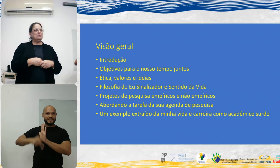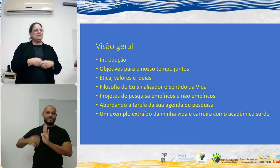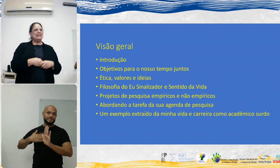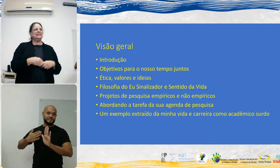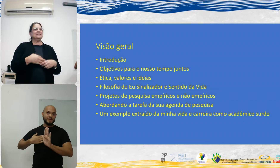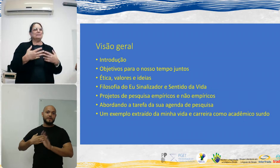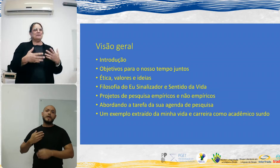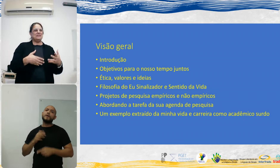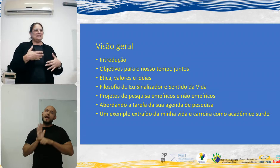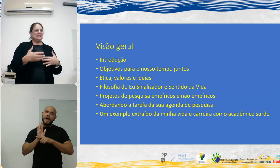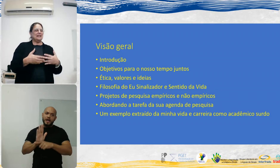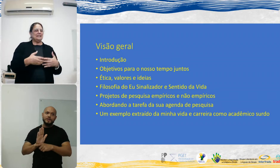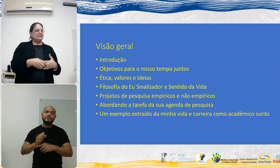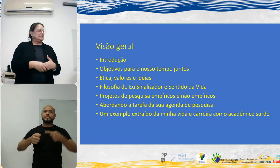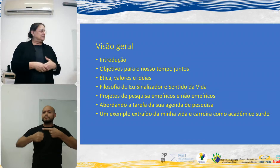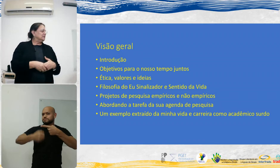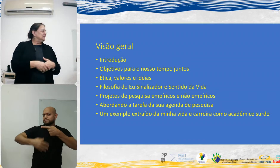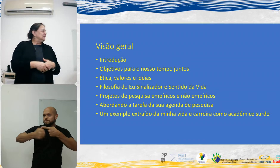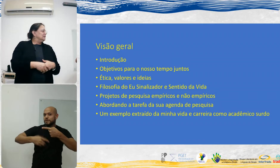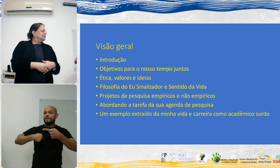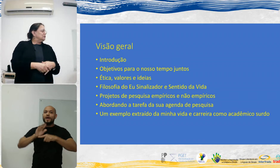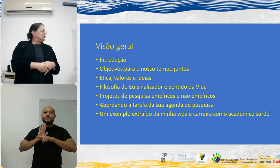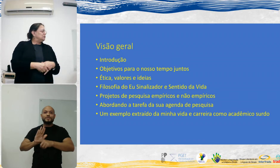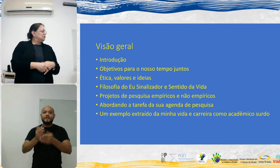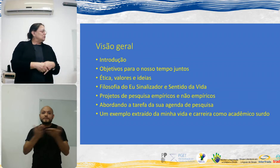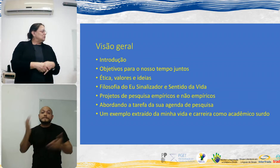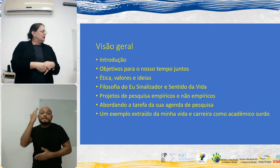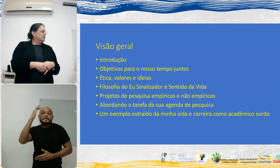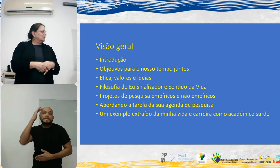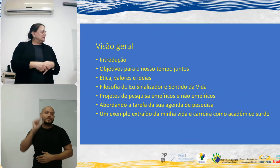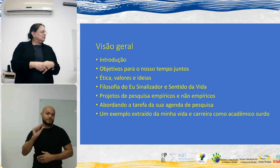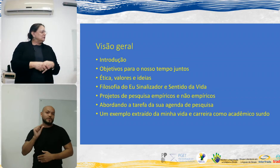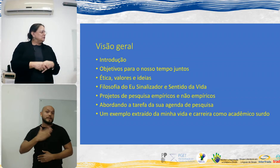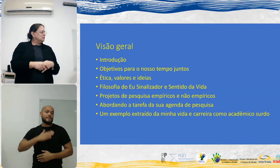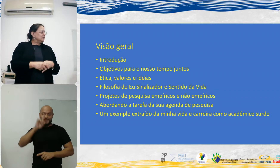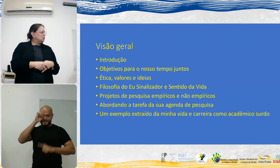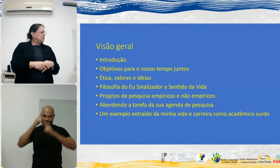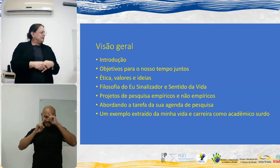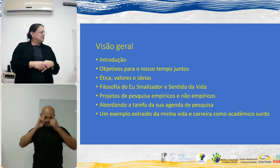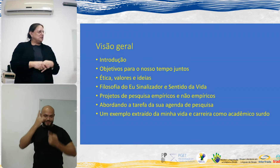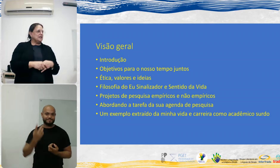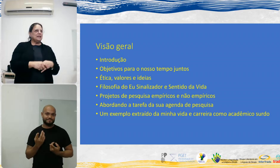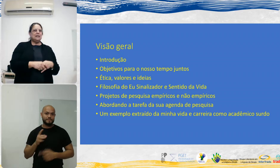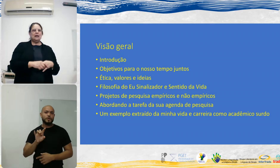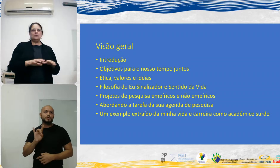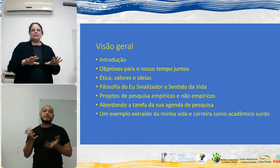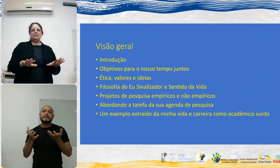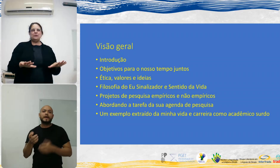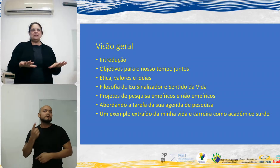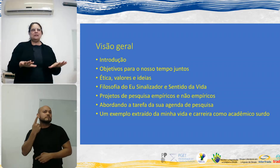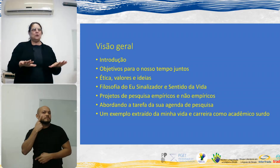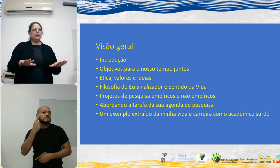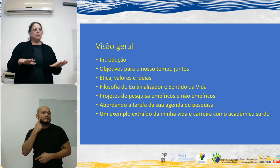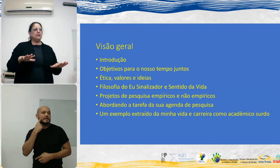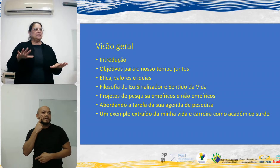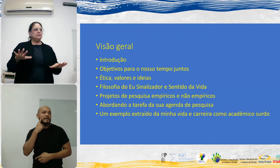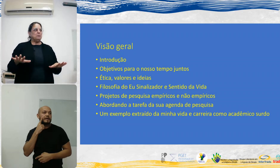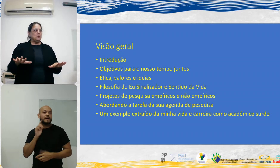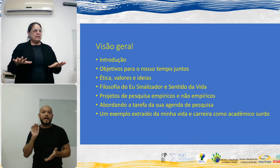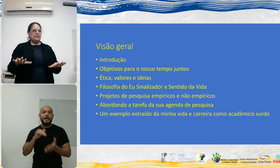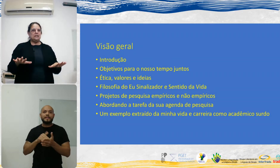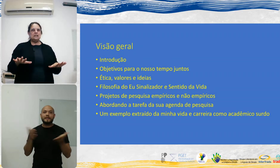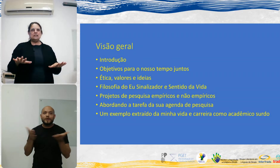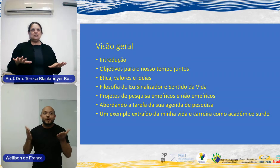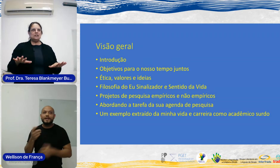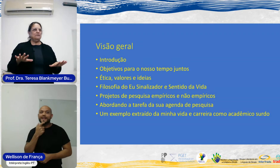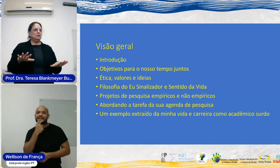will illuminate some of these ideas. So I want to just do a quick check. How's everything going with